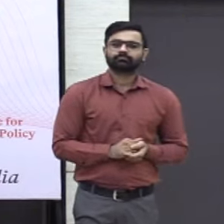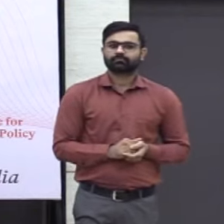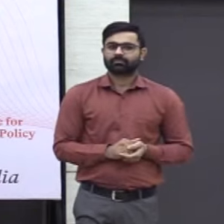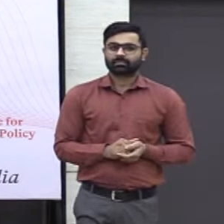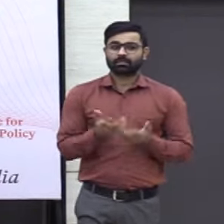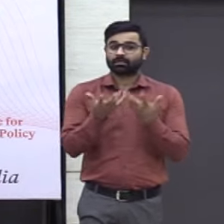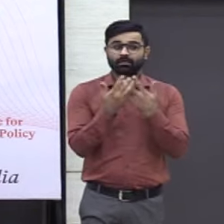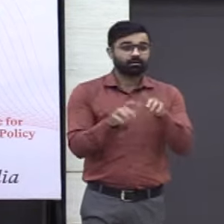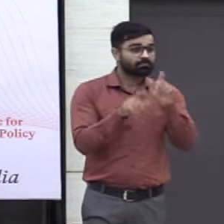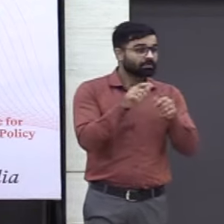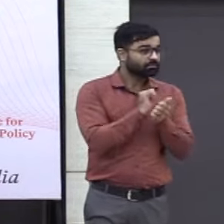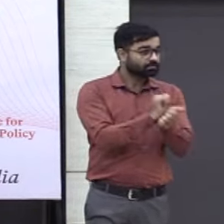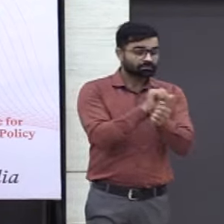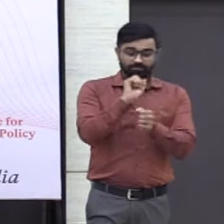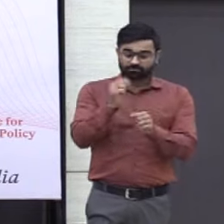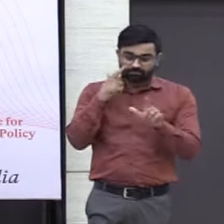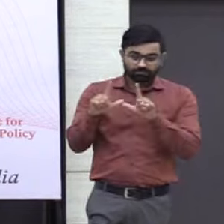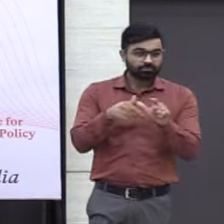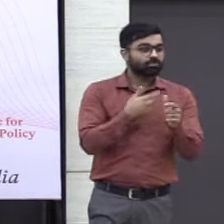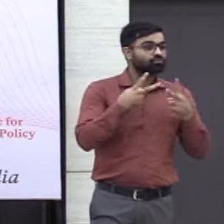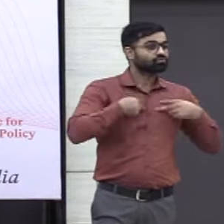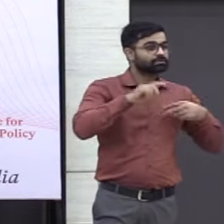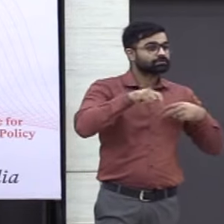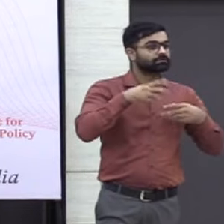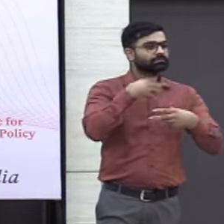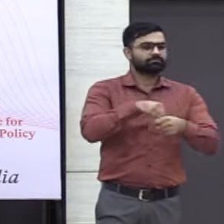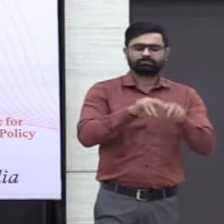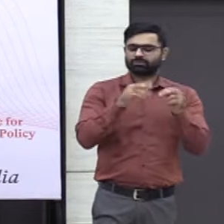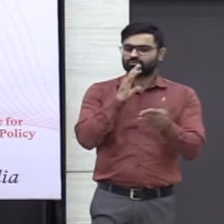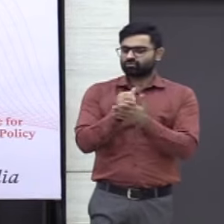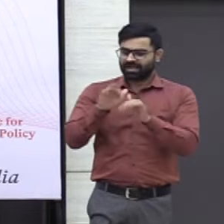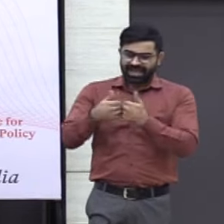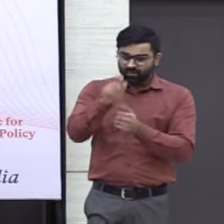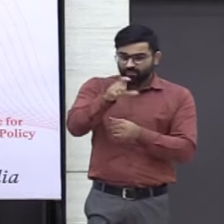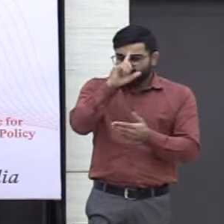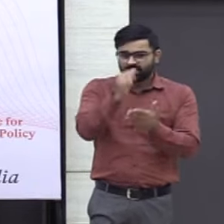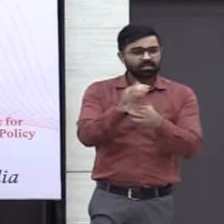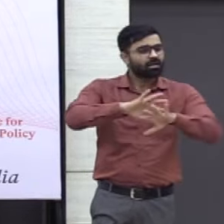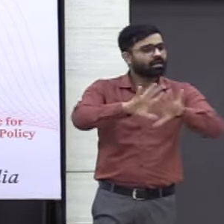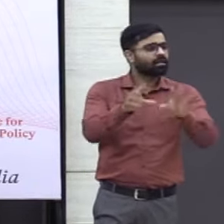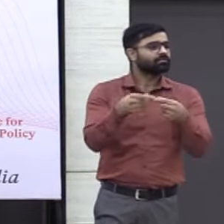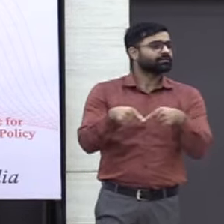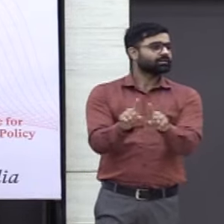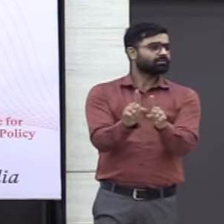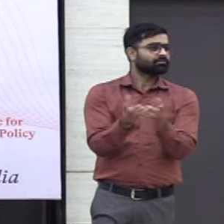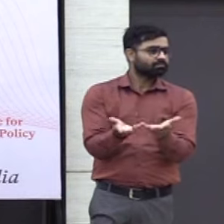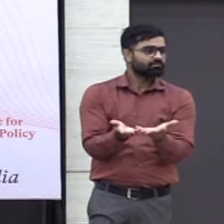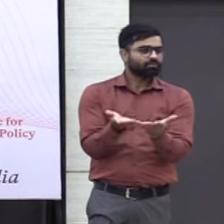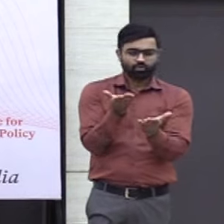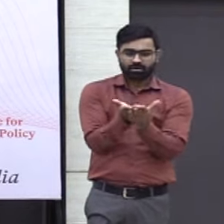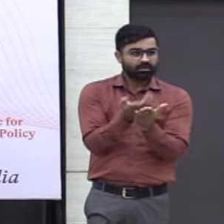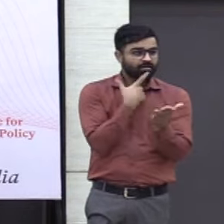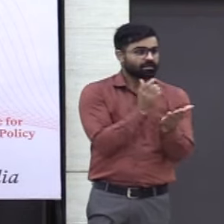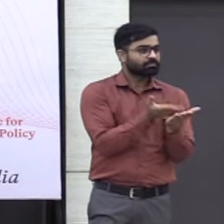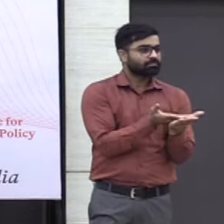As unless such person is arrested, his presence in the court whenever required cannot be ensured. How does he decide all these things upon receipt of a